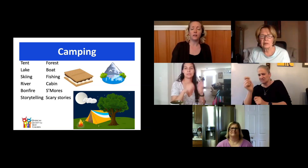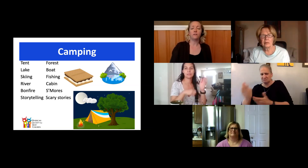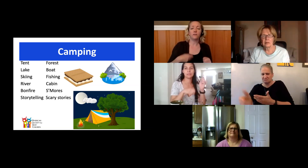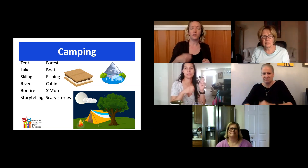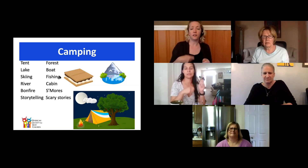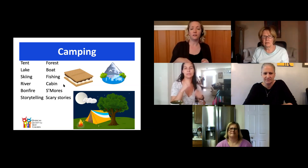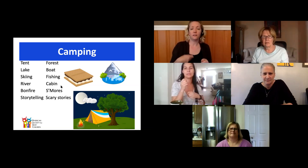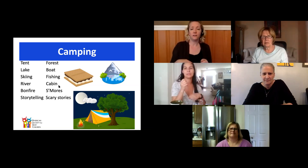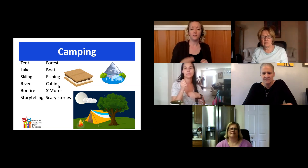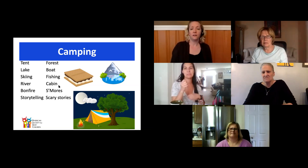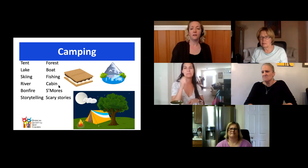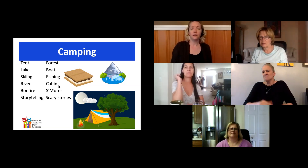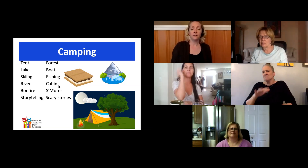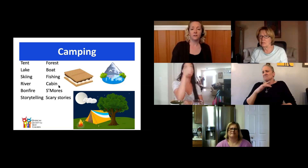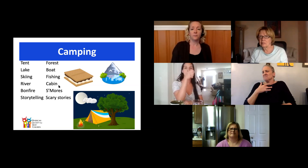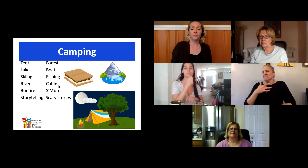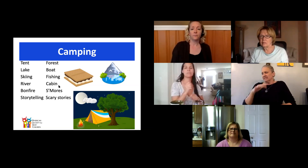and then fishing.